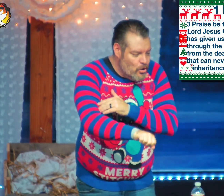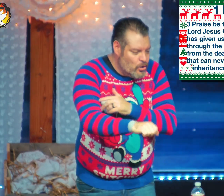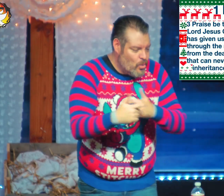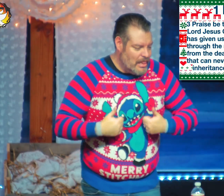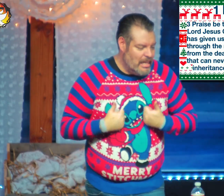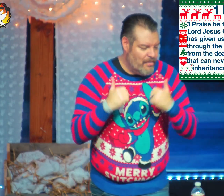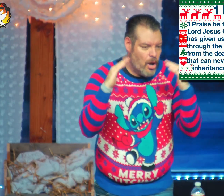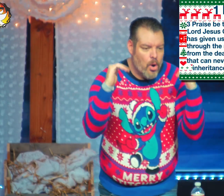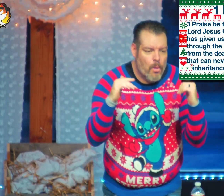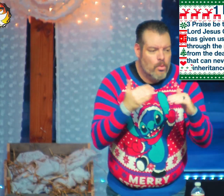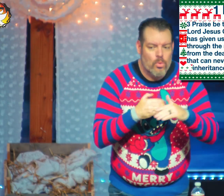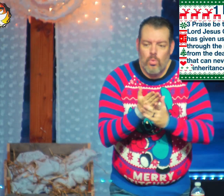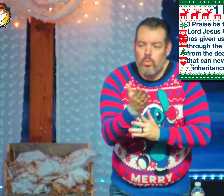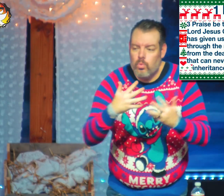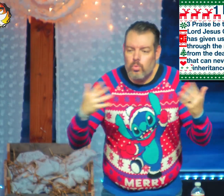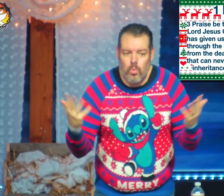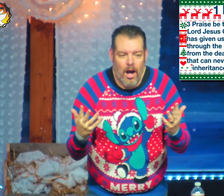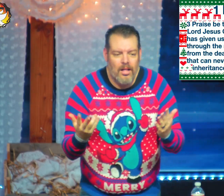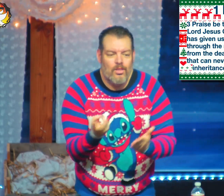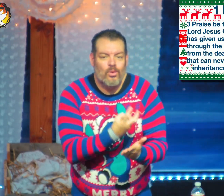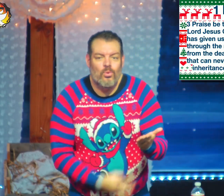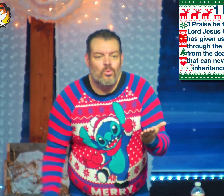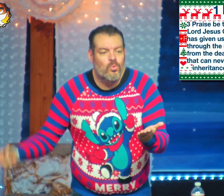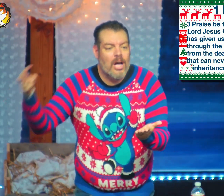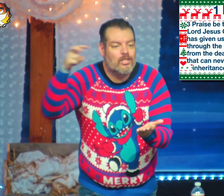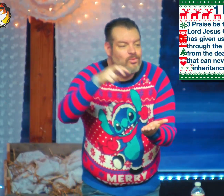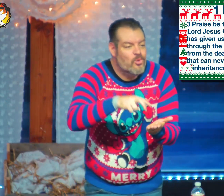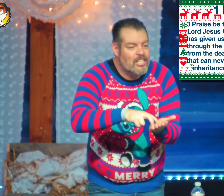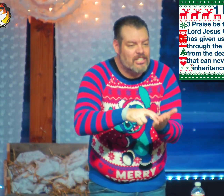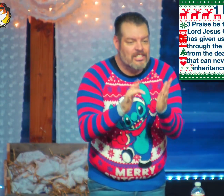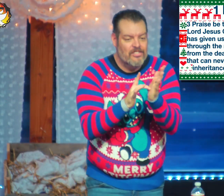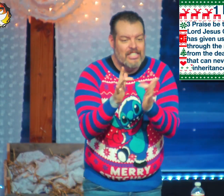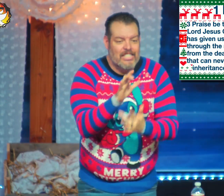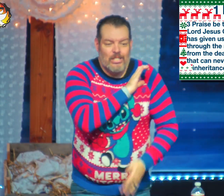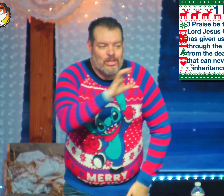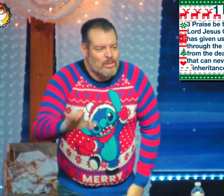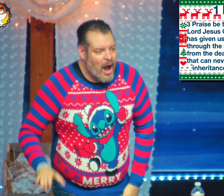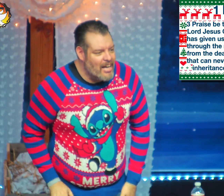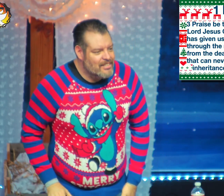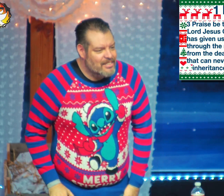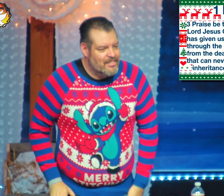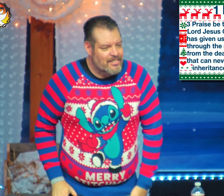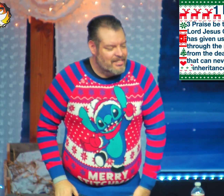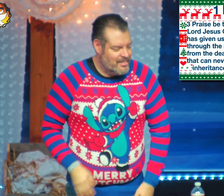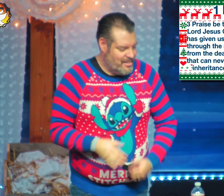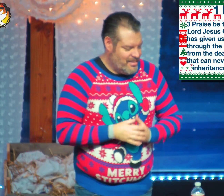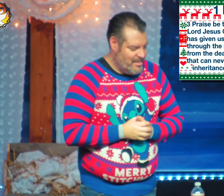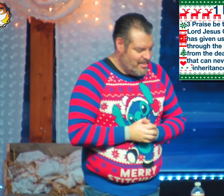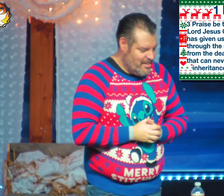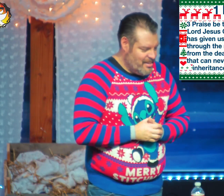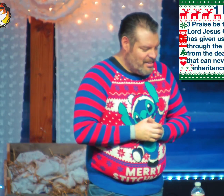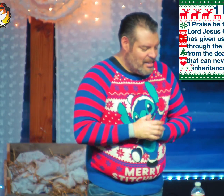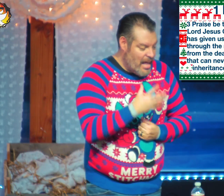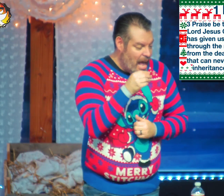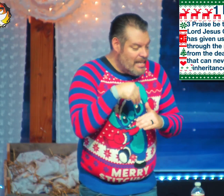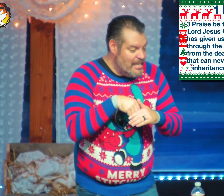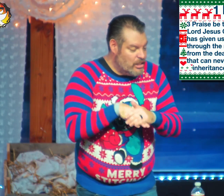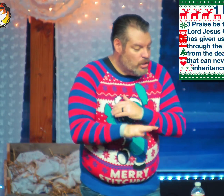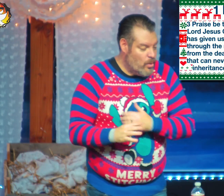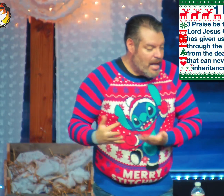Praise be to God and the Father of our Lord Jesus Christ. In his great mercy, he has given us new